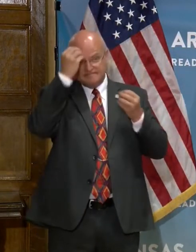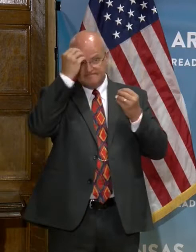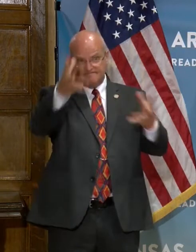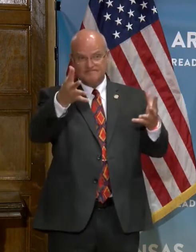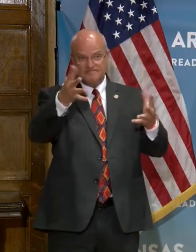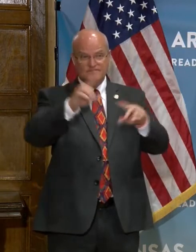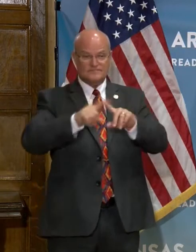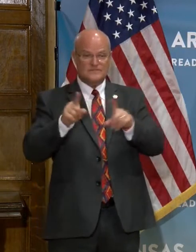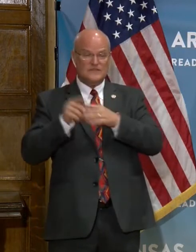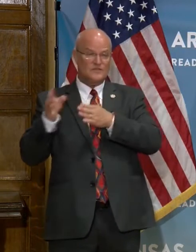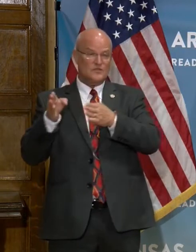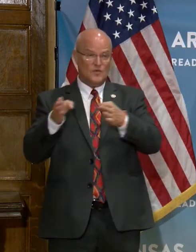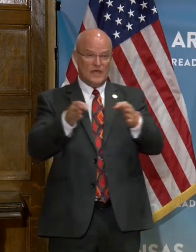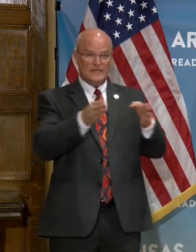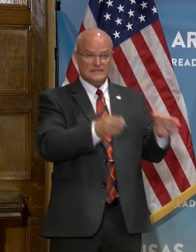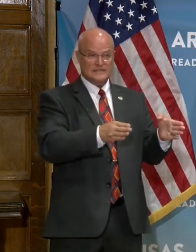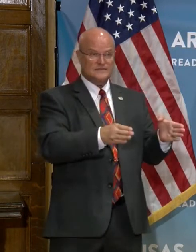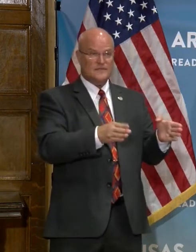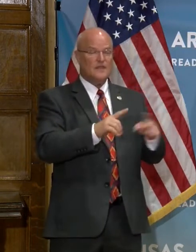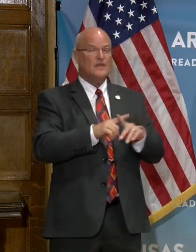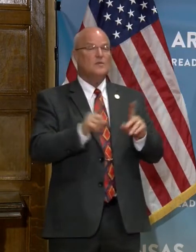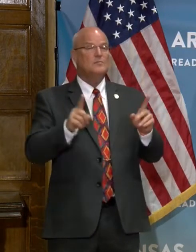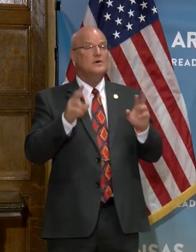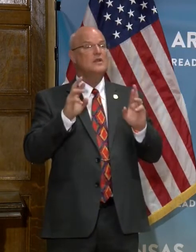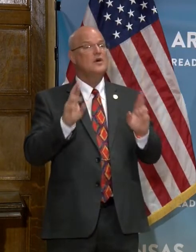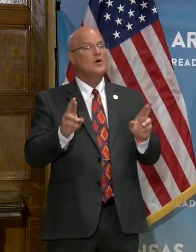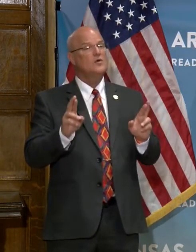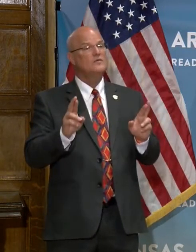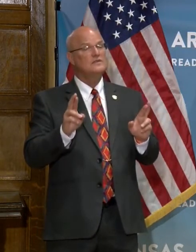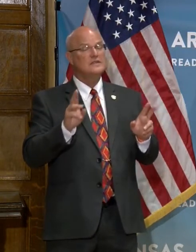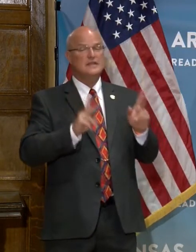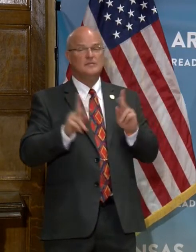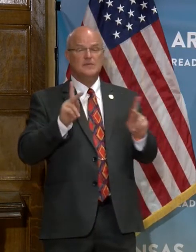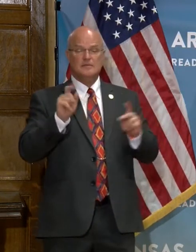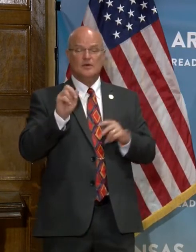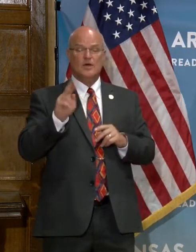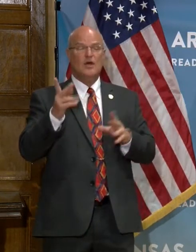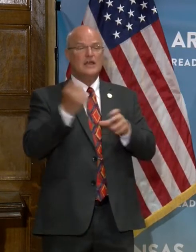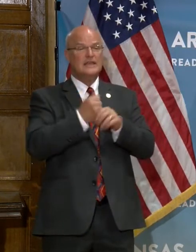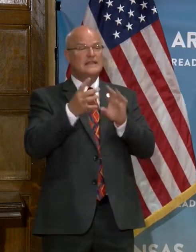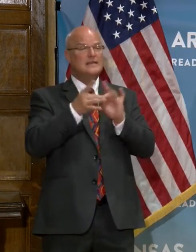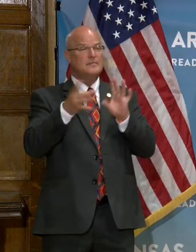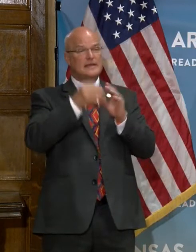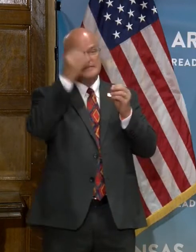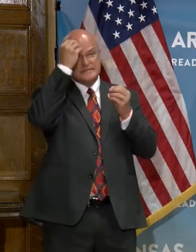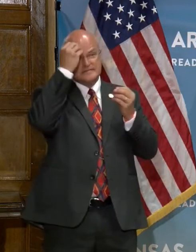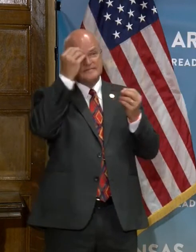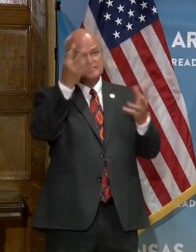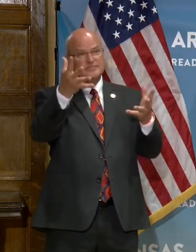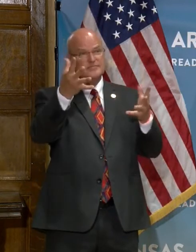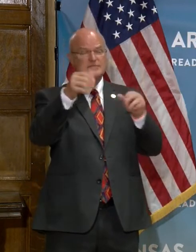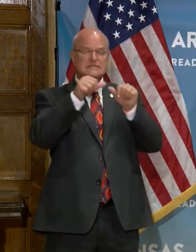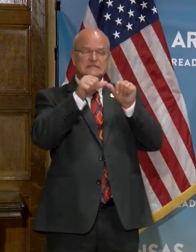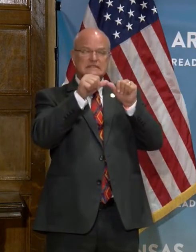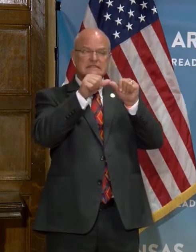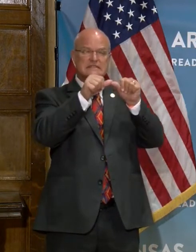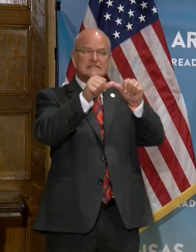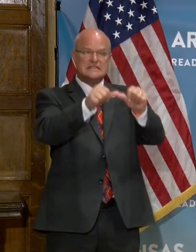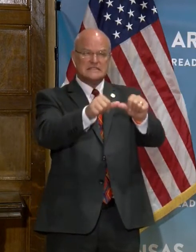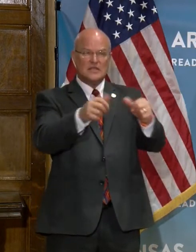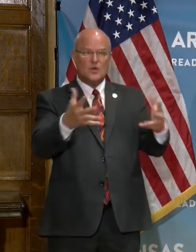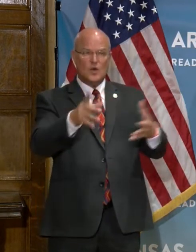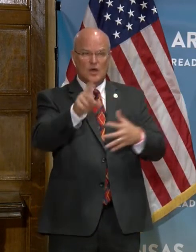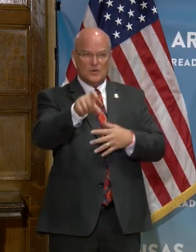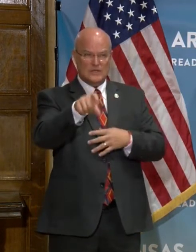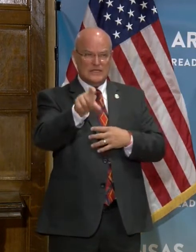communicate it in many different ways, but hopefully Arkansans are getting the message that it is consistency is what